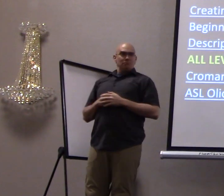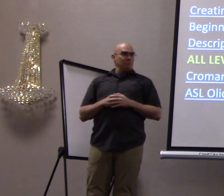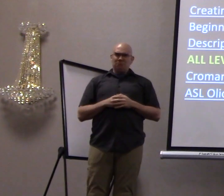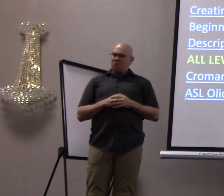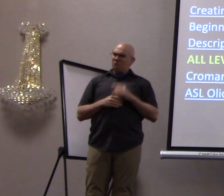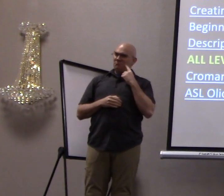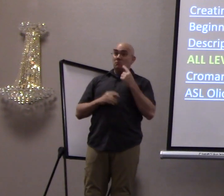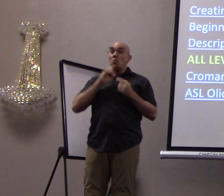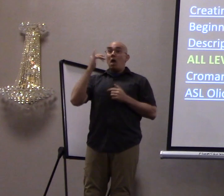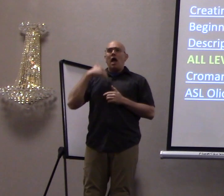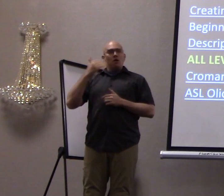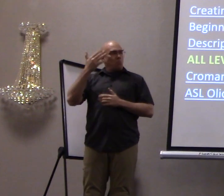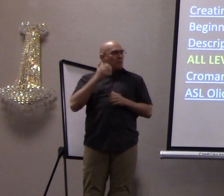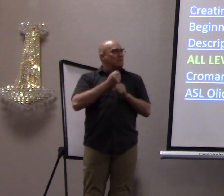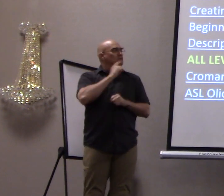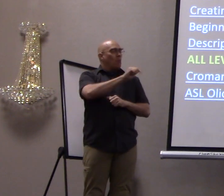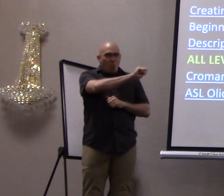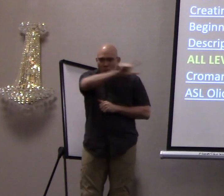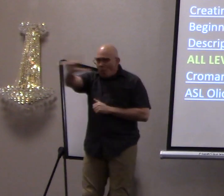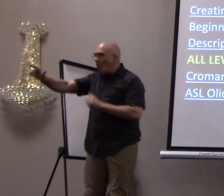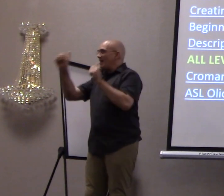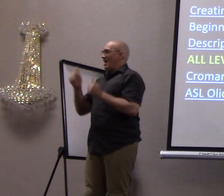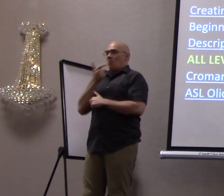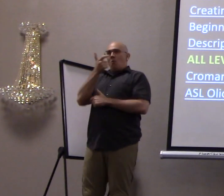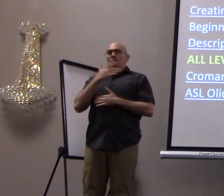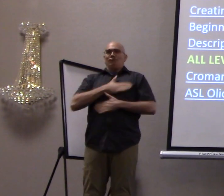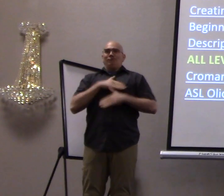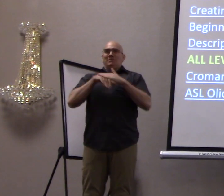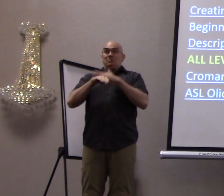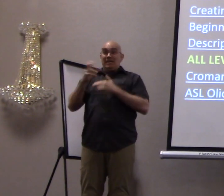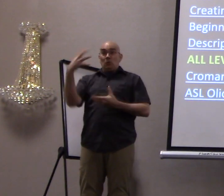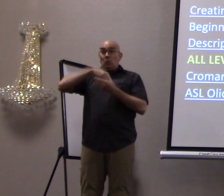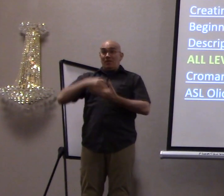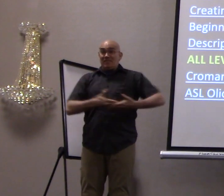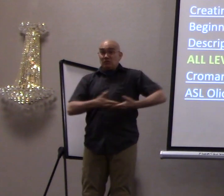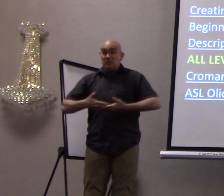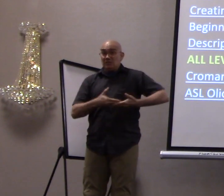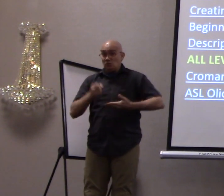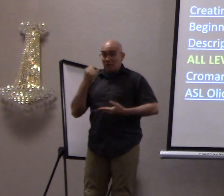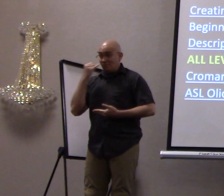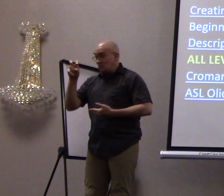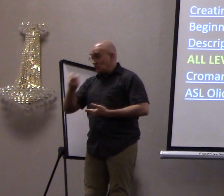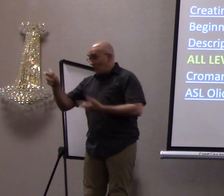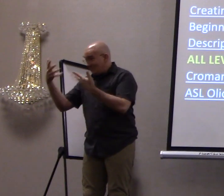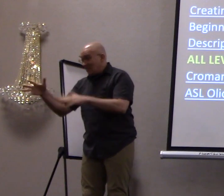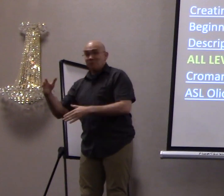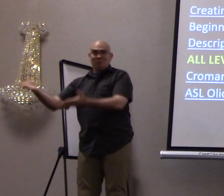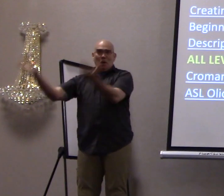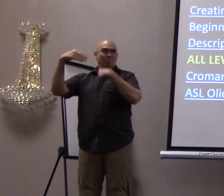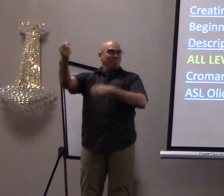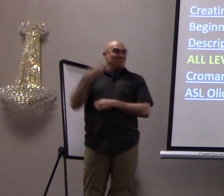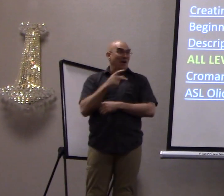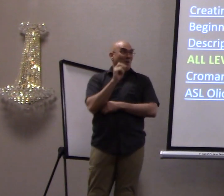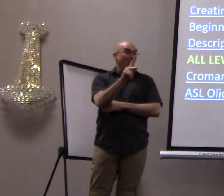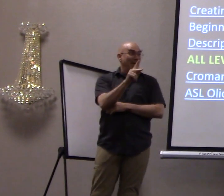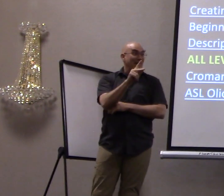be performing without sign language. I want to make sure that you all could watch something and enjoy it, including fledgling. So